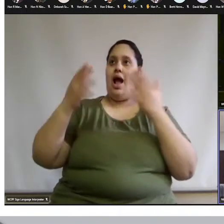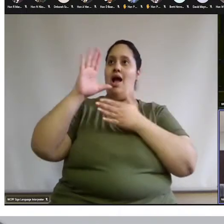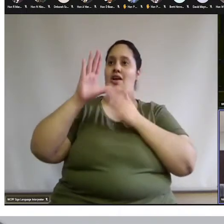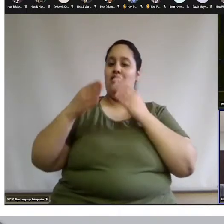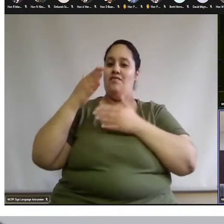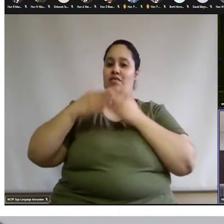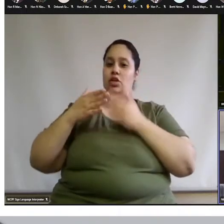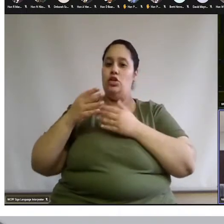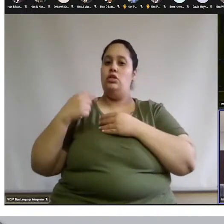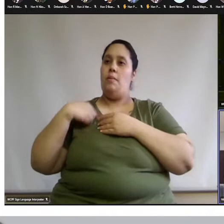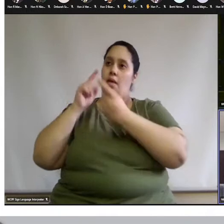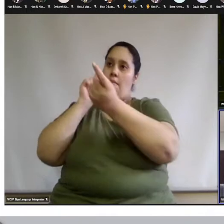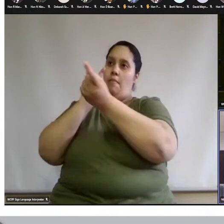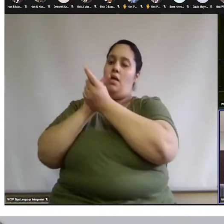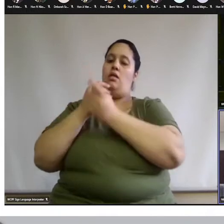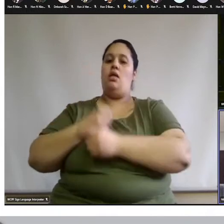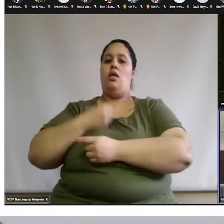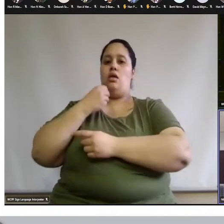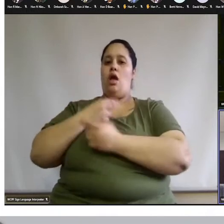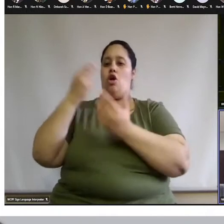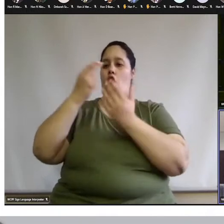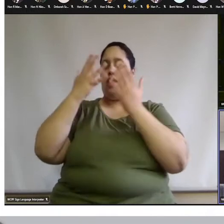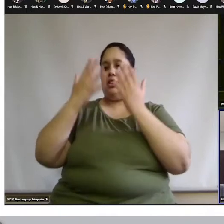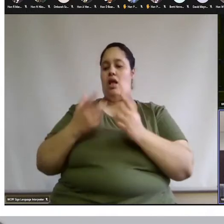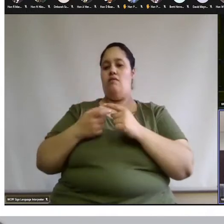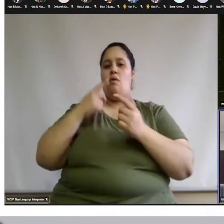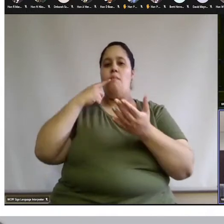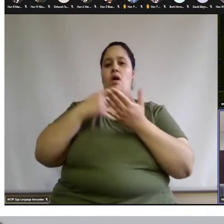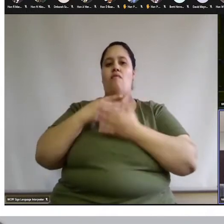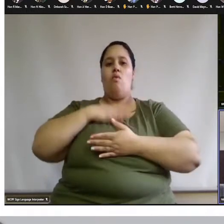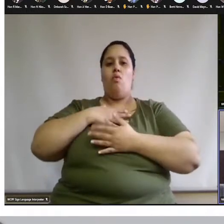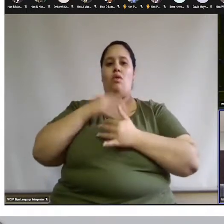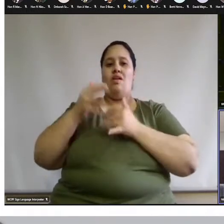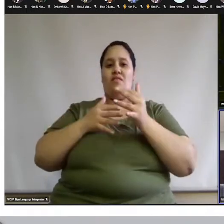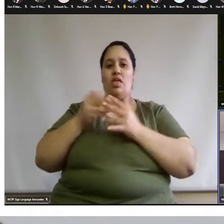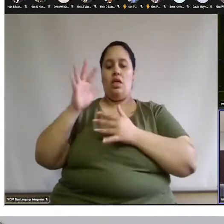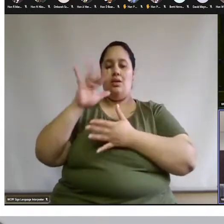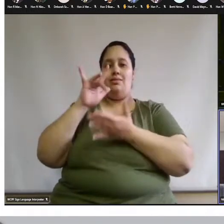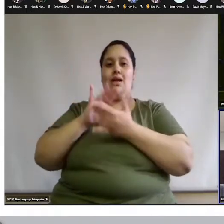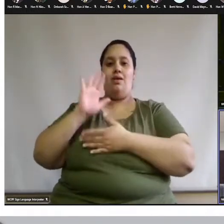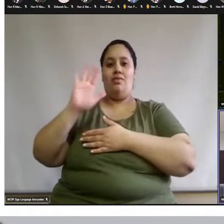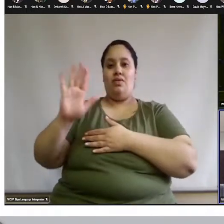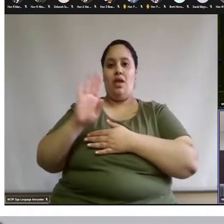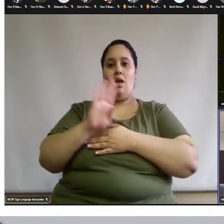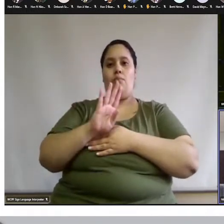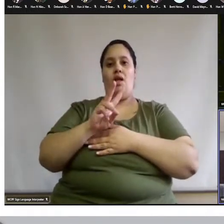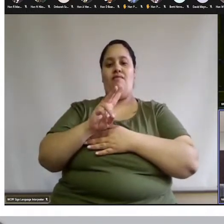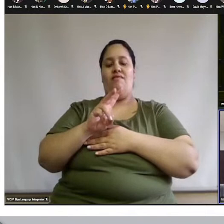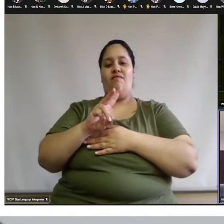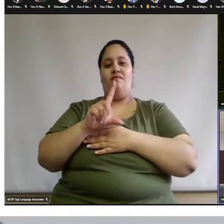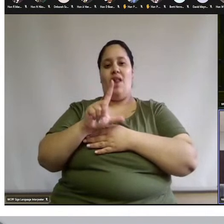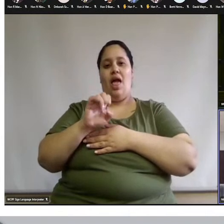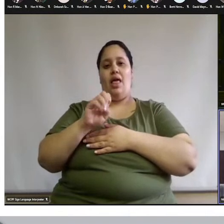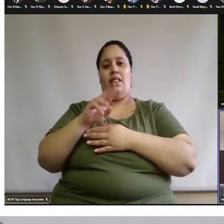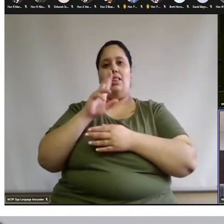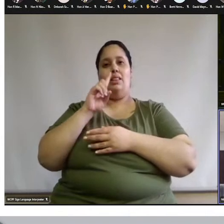a young architect from Belleville Water Affairs on site at Brandvleit Dam in the